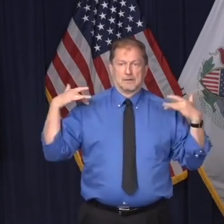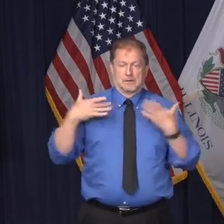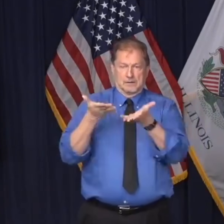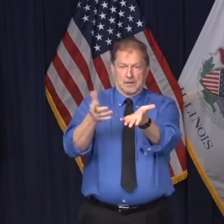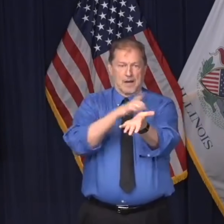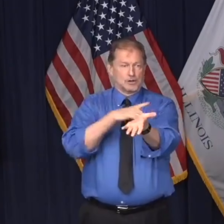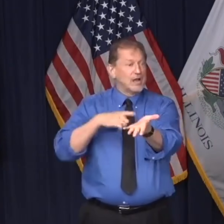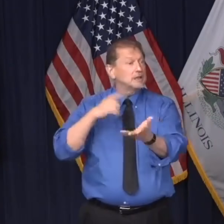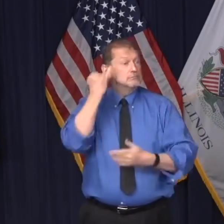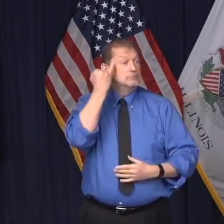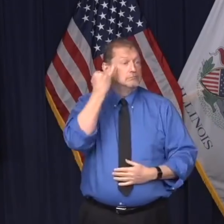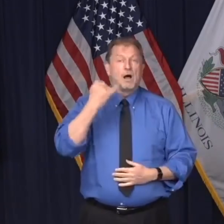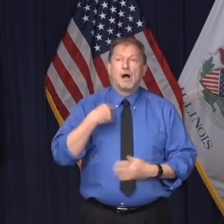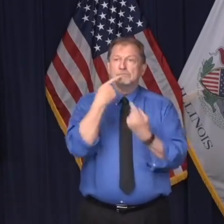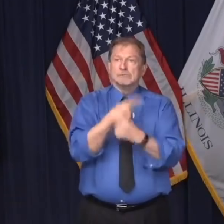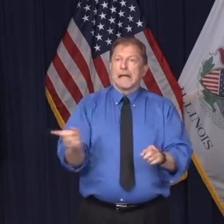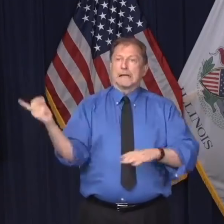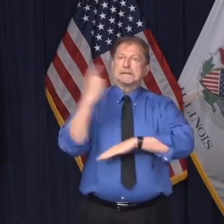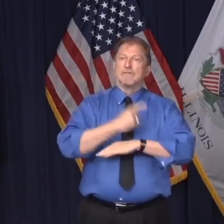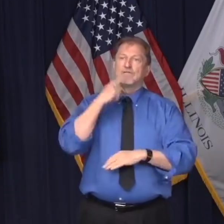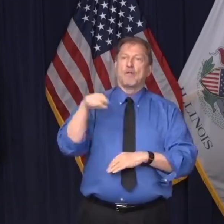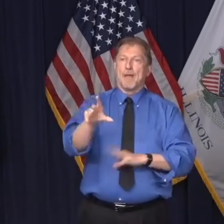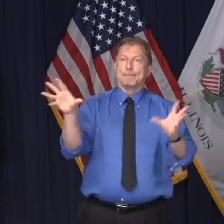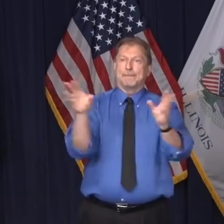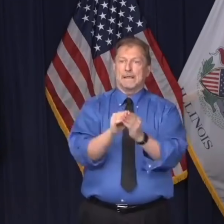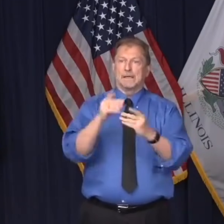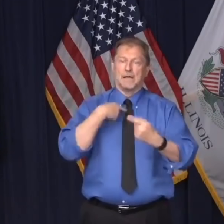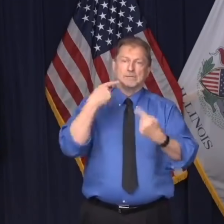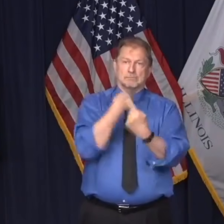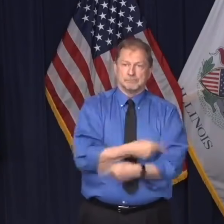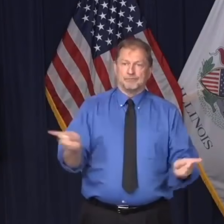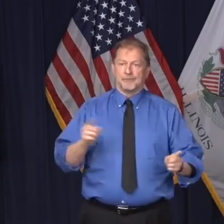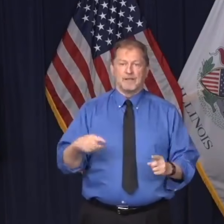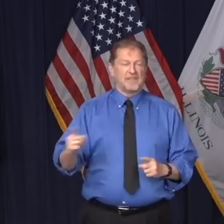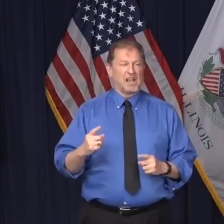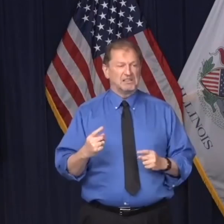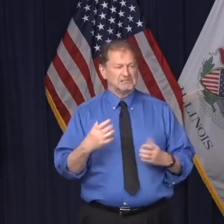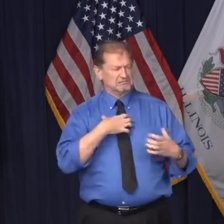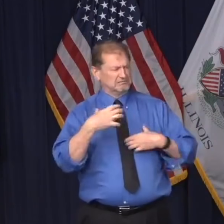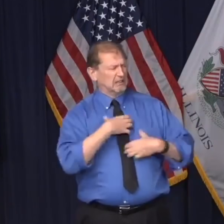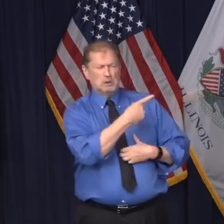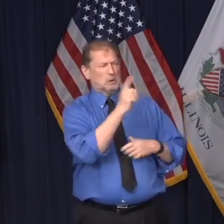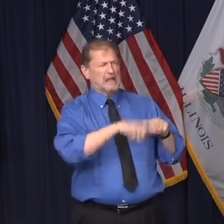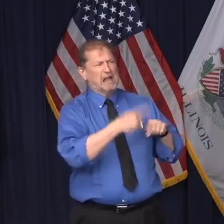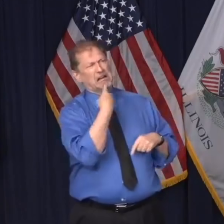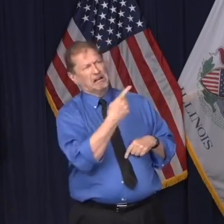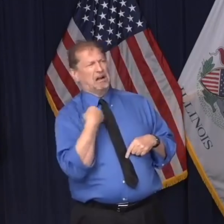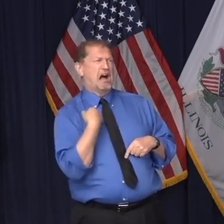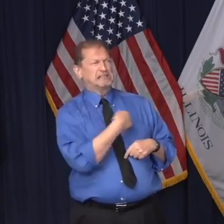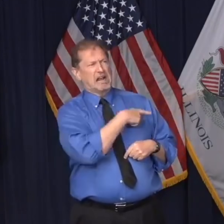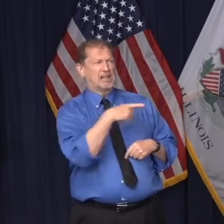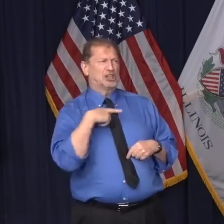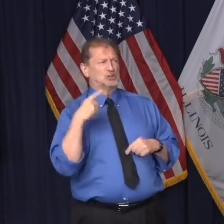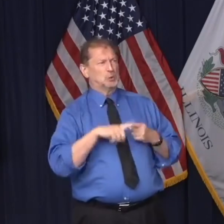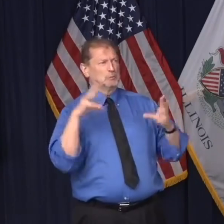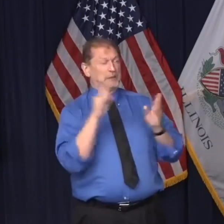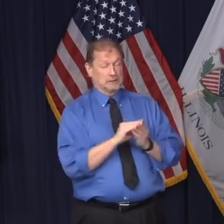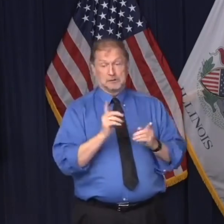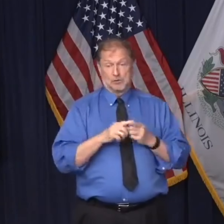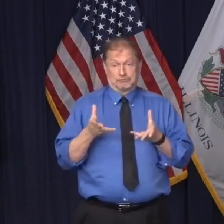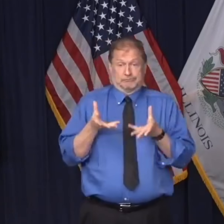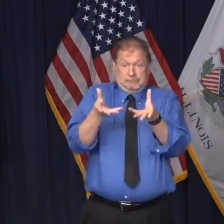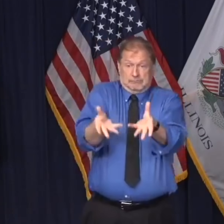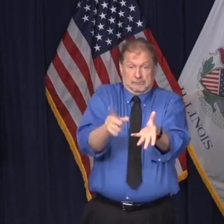date for them to meet, I'm sure that there would be blowback from legislators, and so I have left it to them to make decisions.